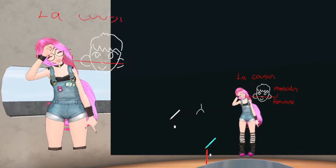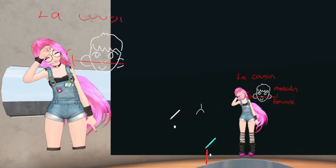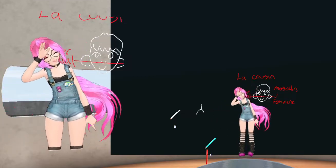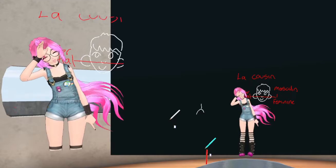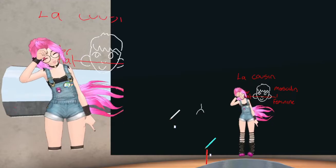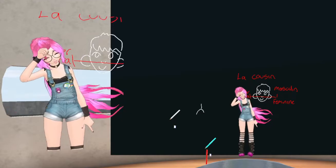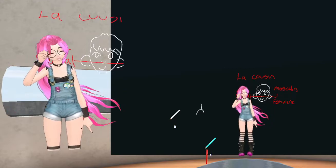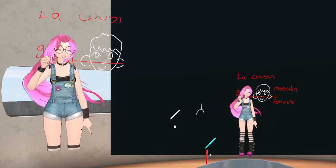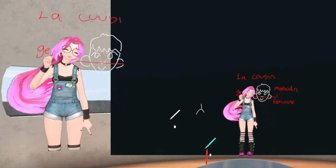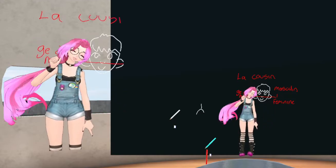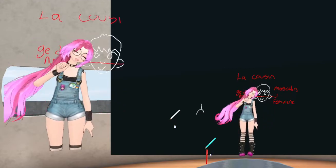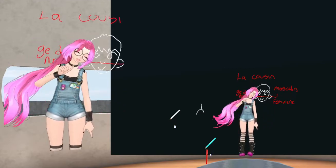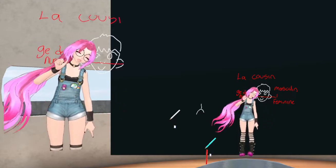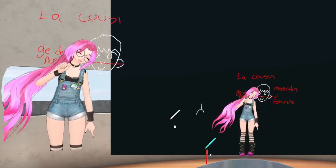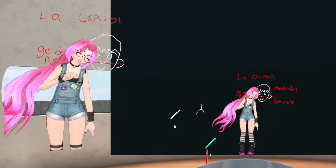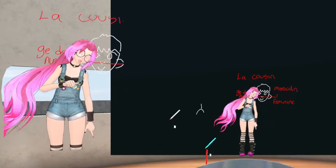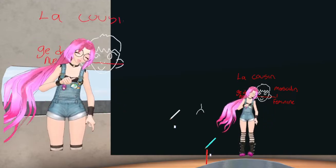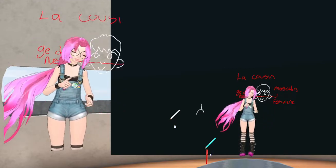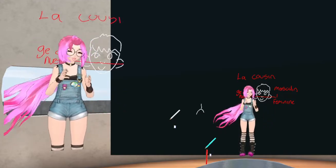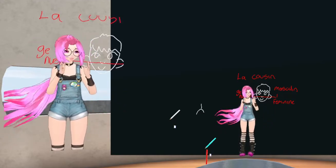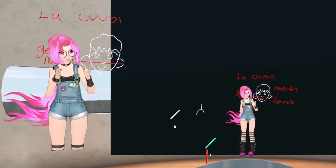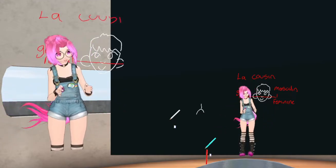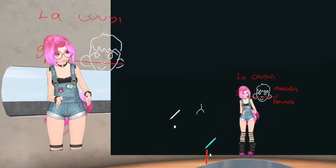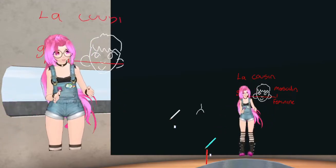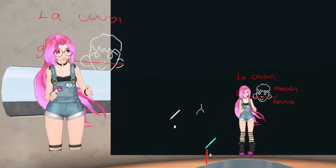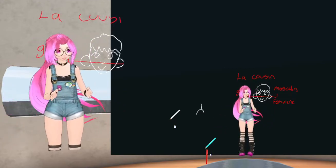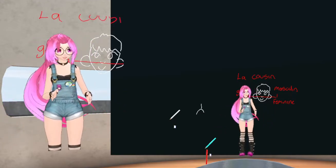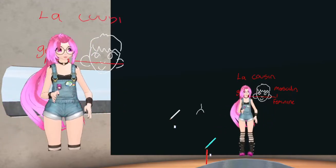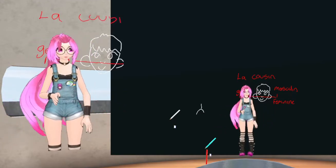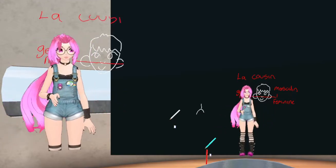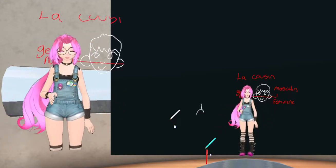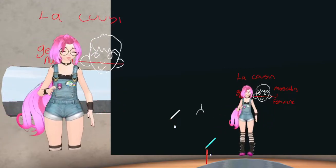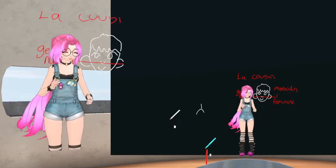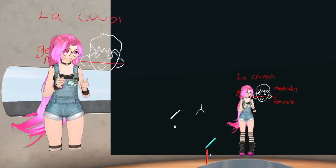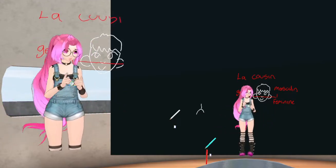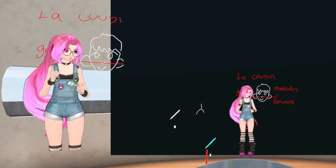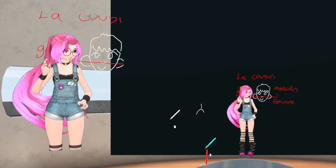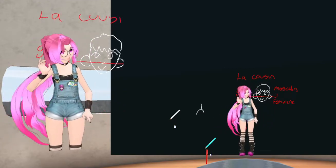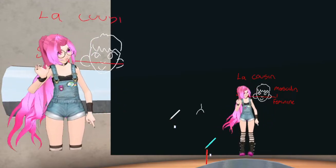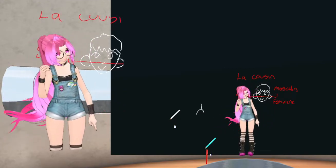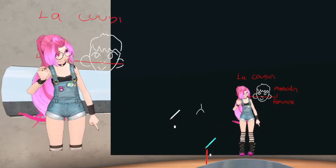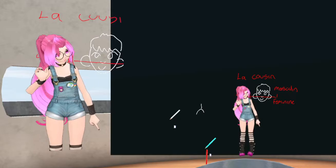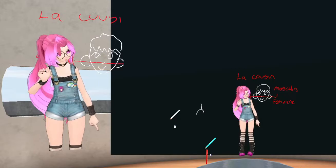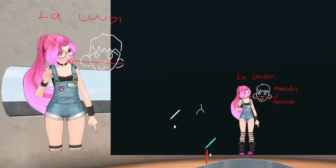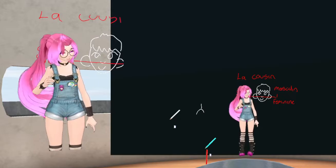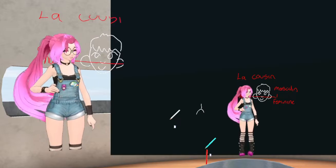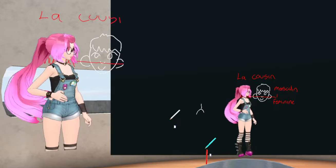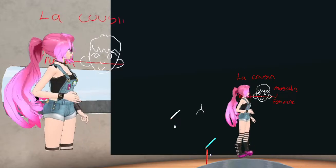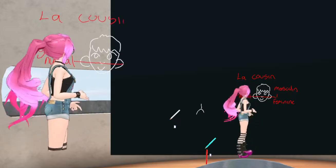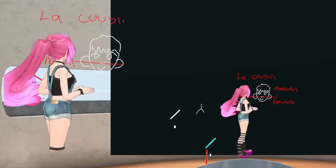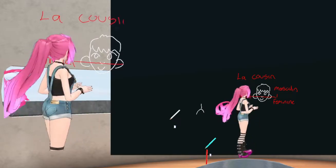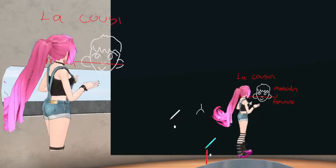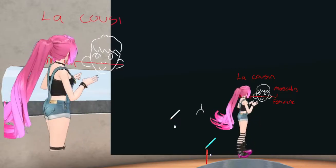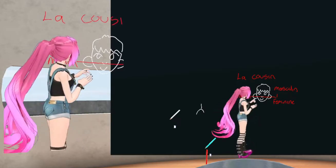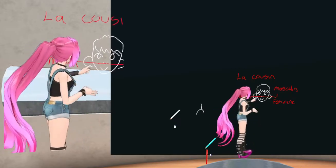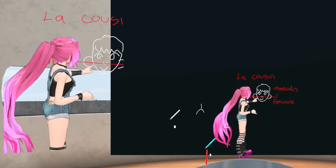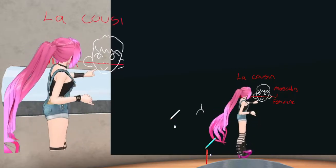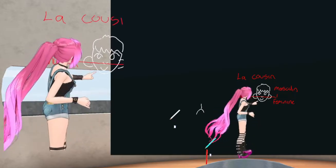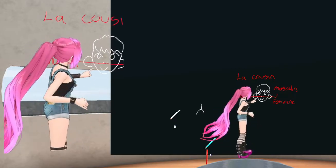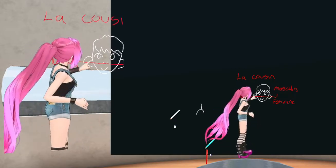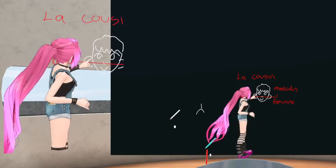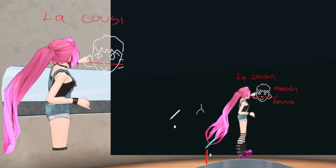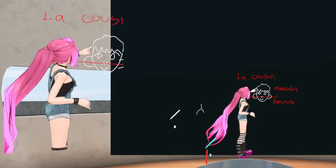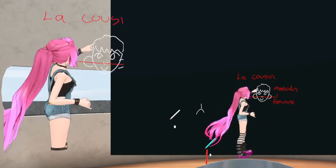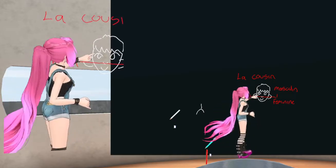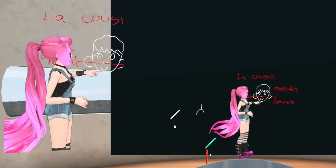I saw a boy, I saw a girl, I saw a person, you know, I met with my cousin, you know. It's really important to know